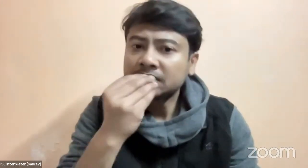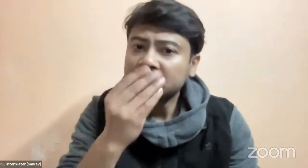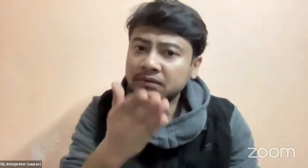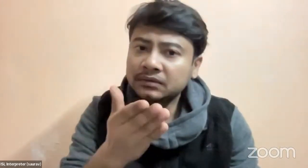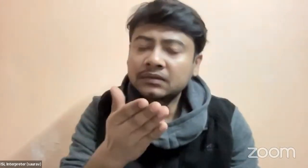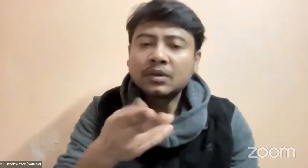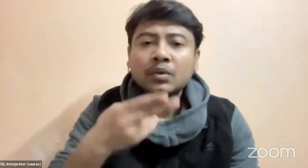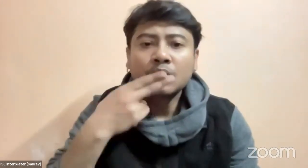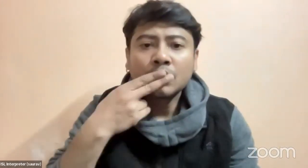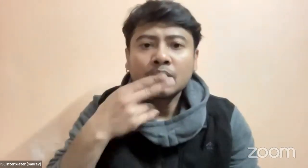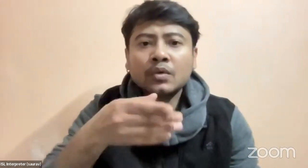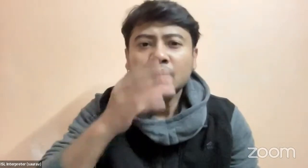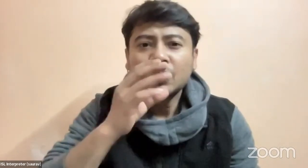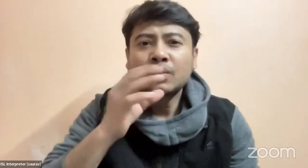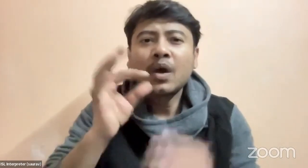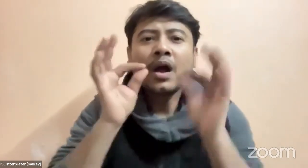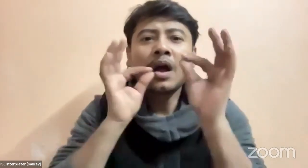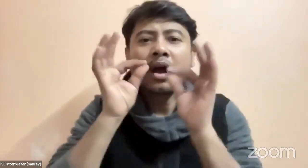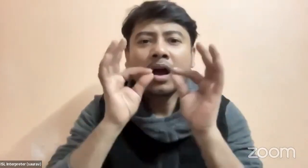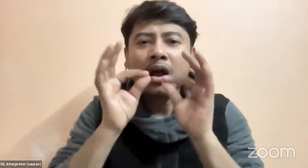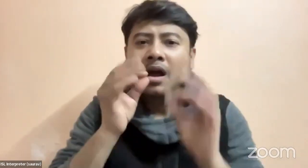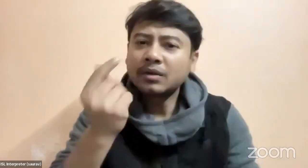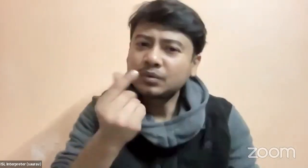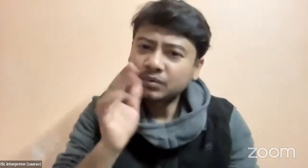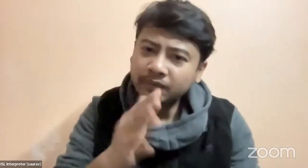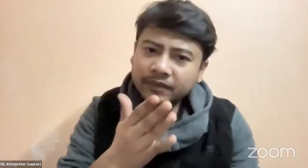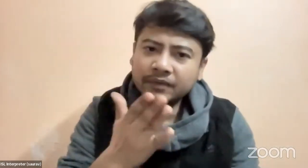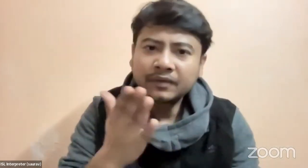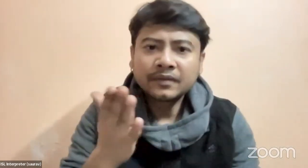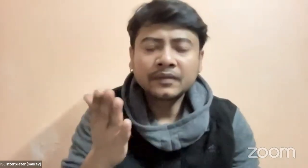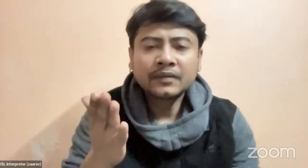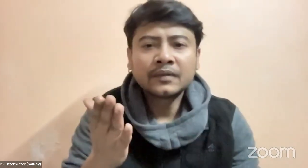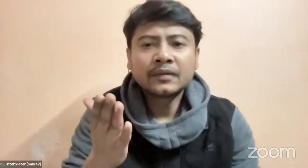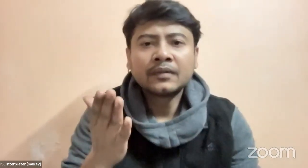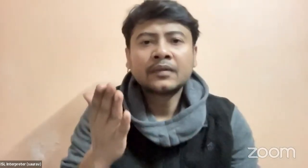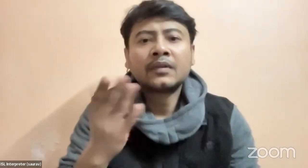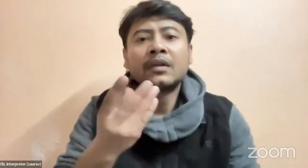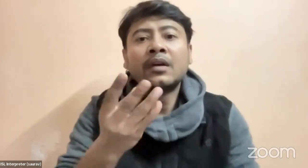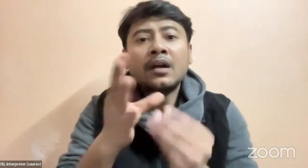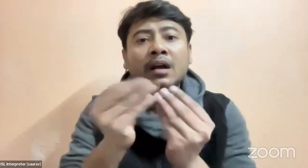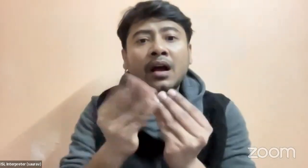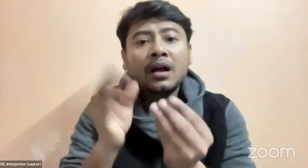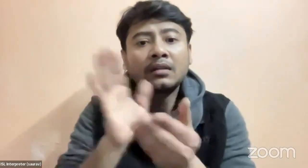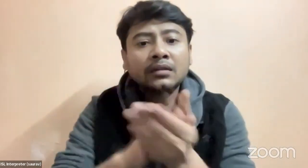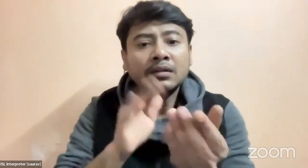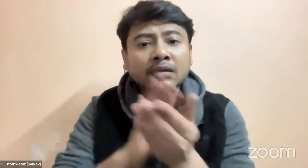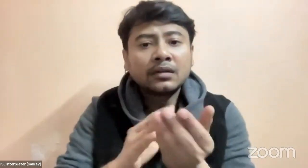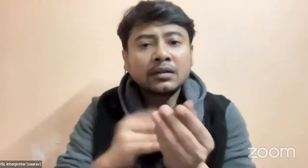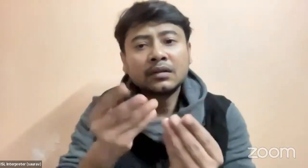drink, eat gutka, if they gamble,